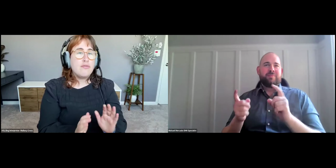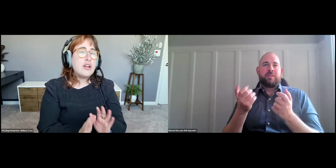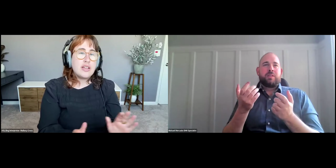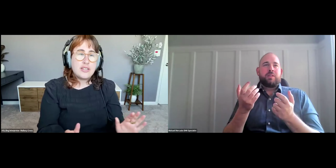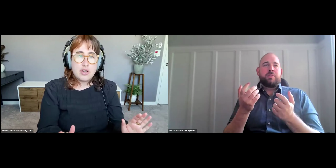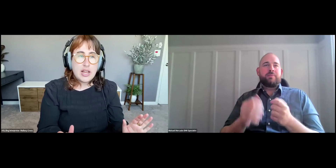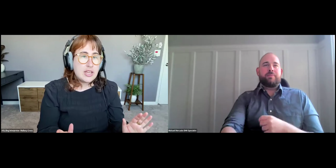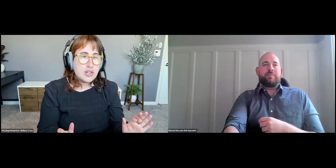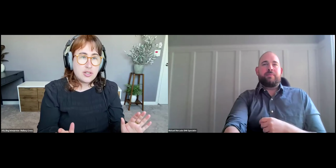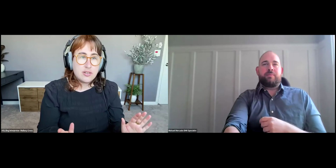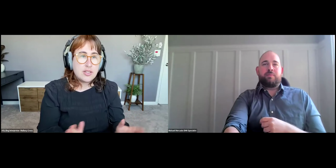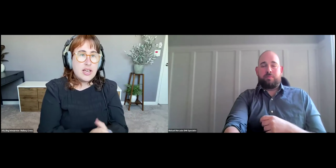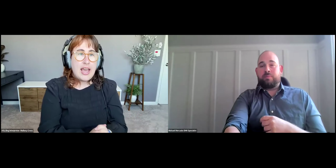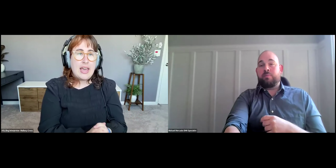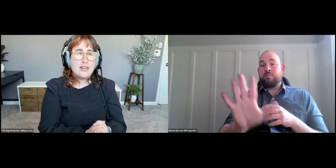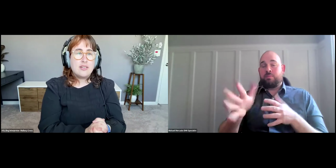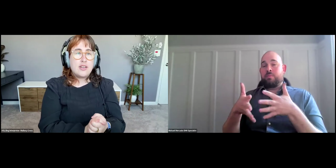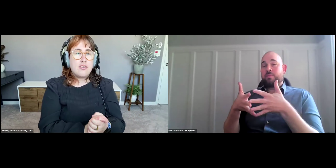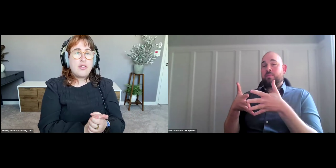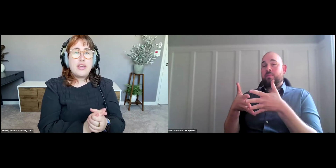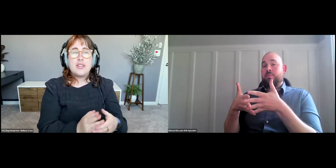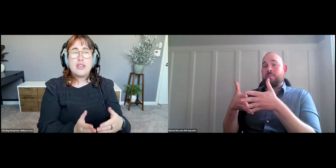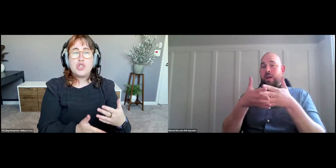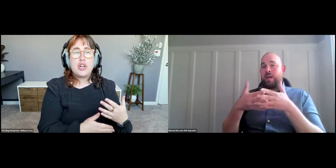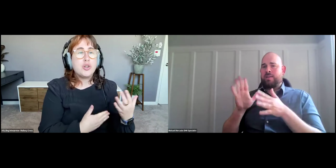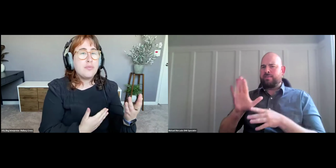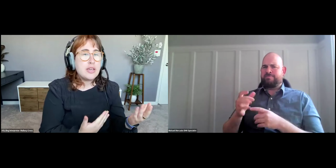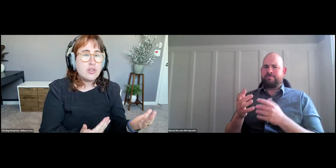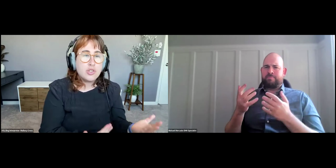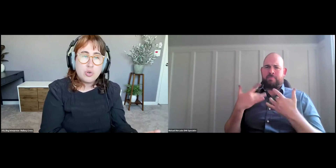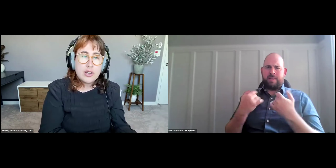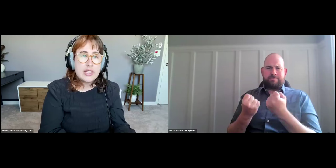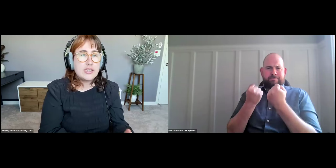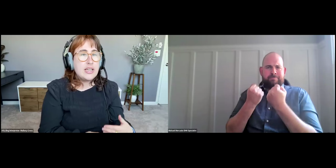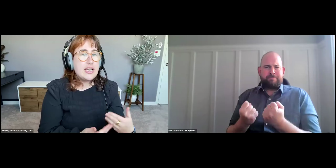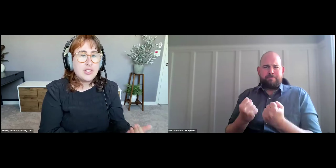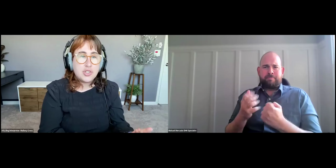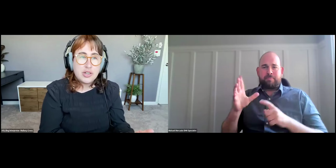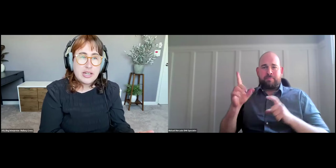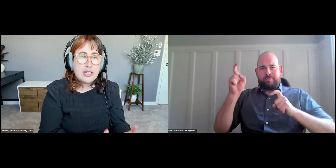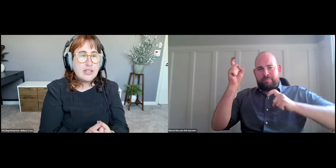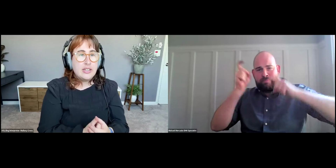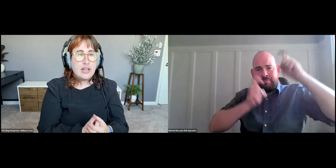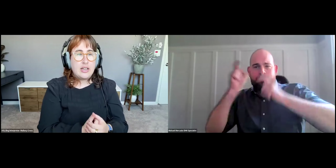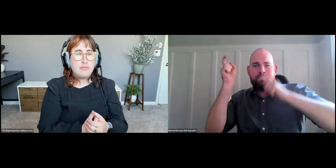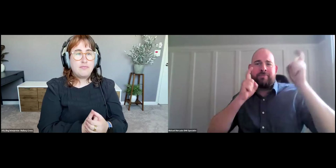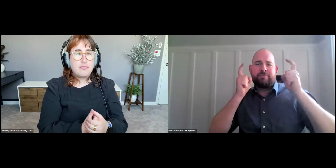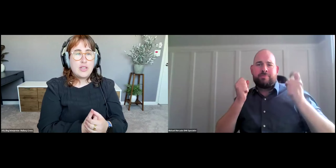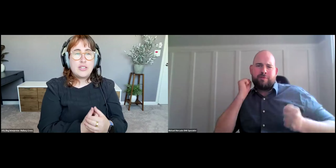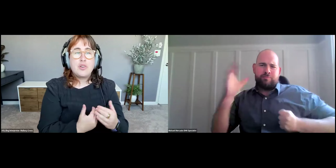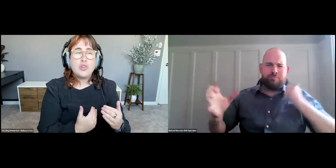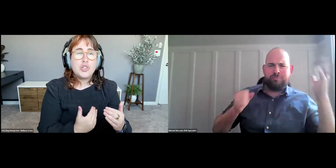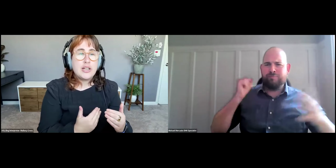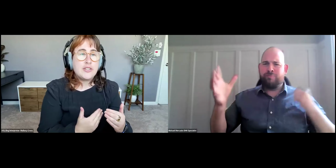deaf people of various different ages. And the things that they share could be stories, history.